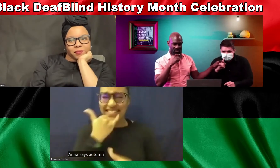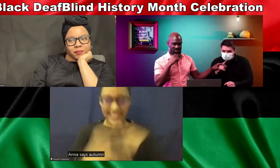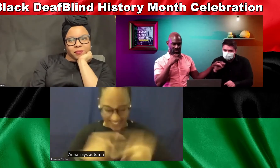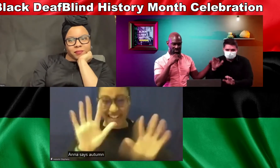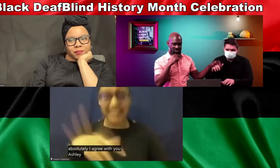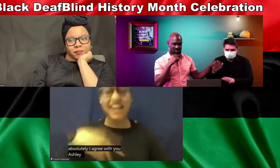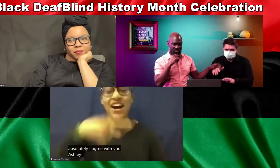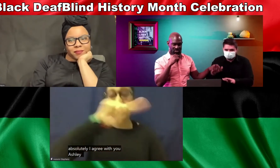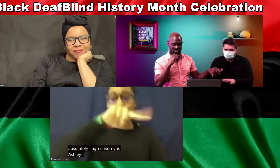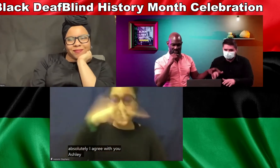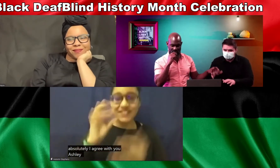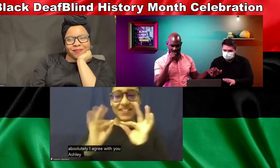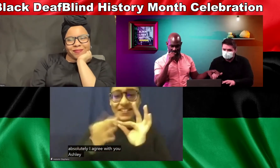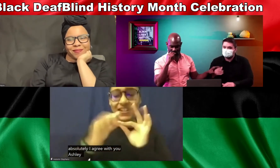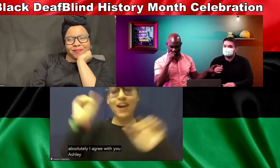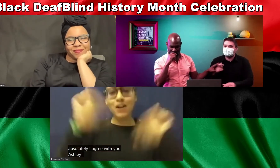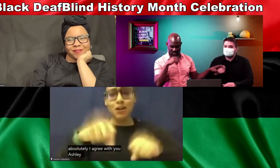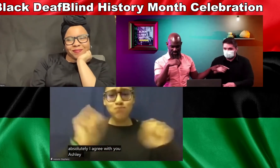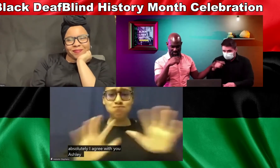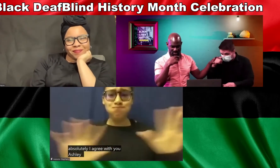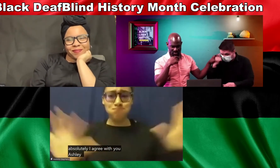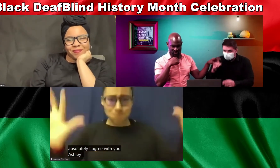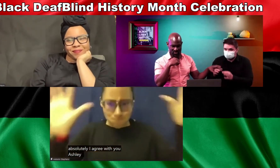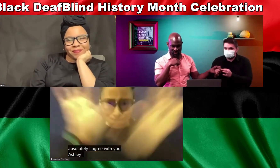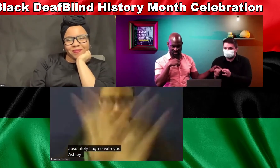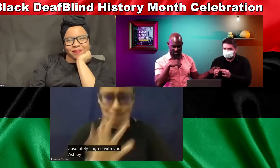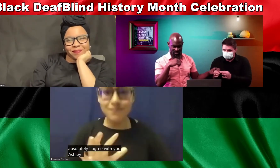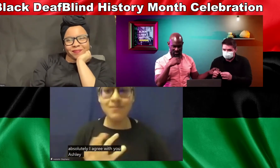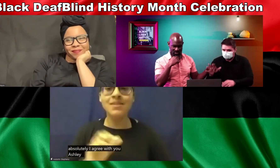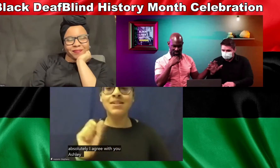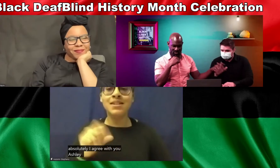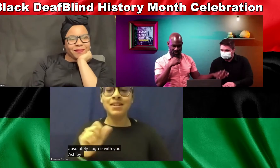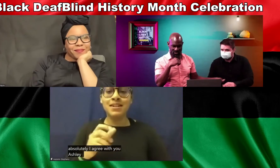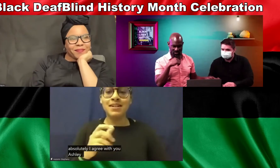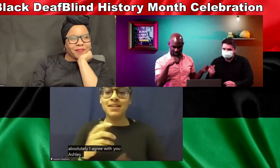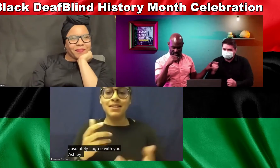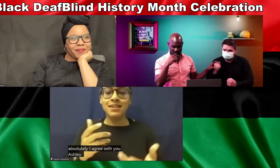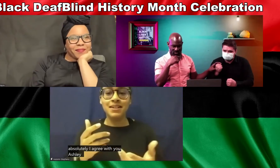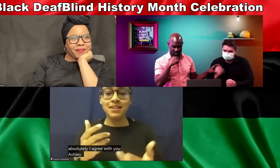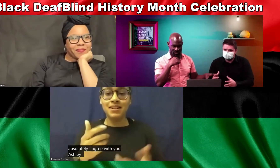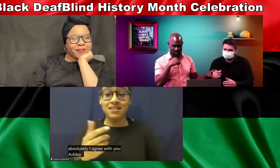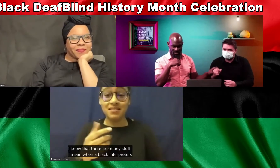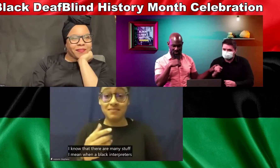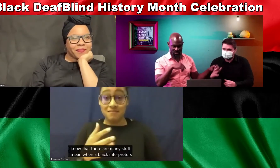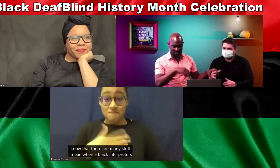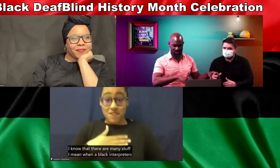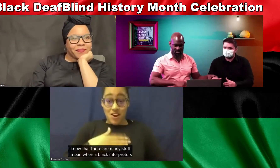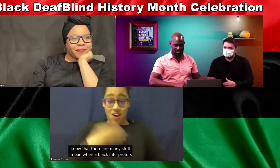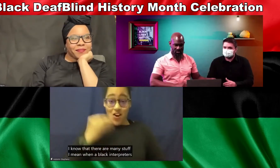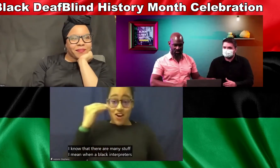I know that there are many many Black interpreters out there. Yes, that's true.